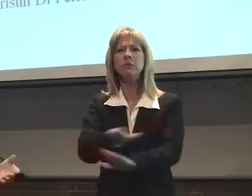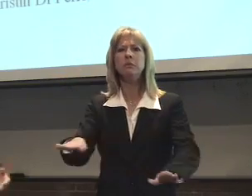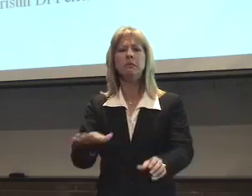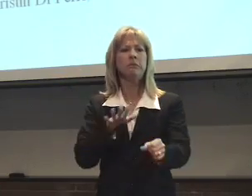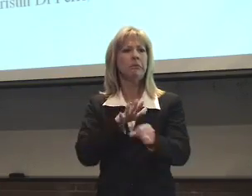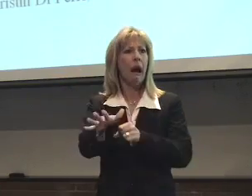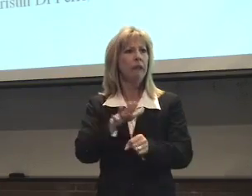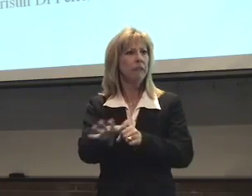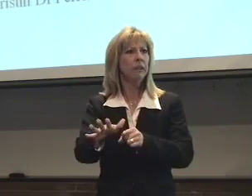yeah.